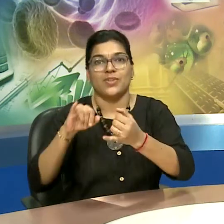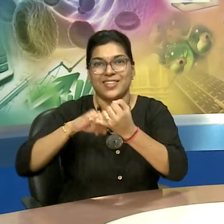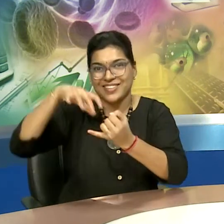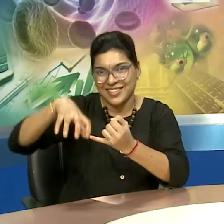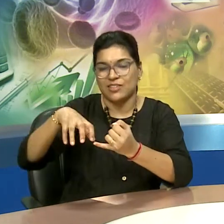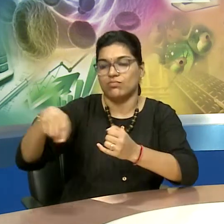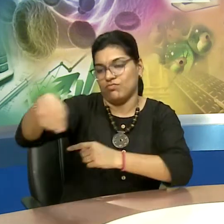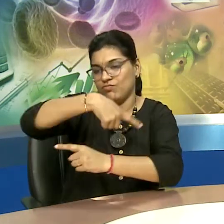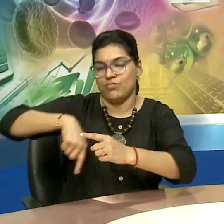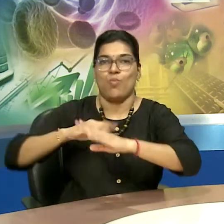states.